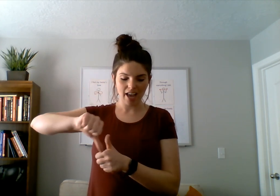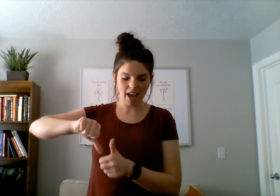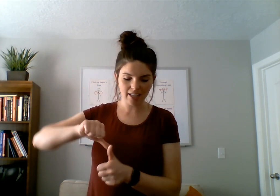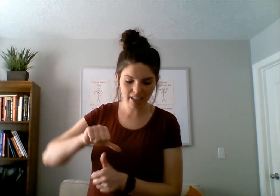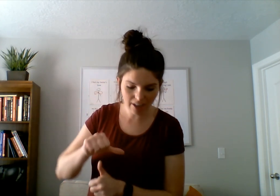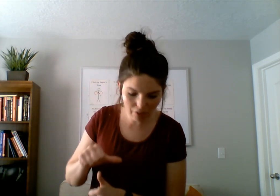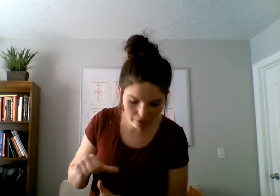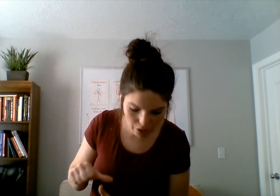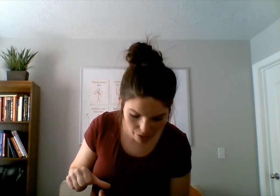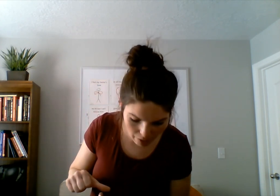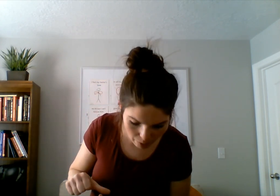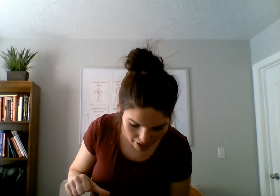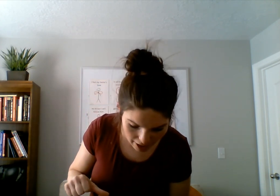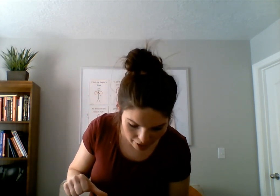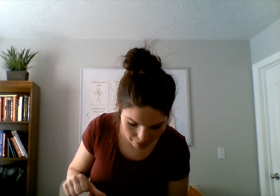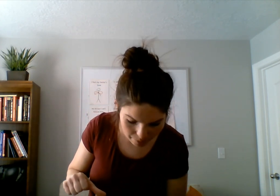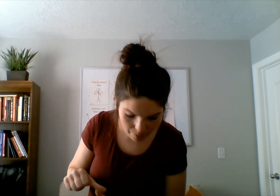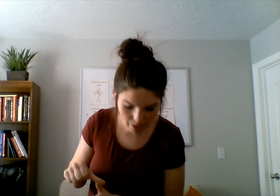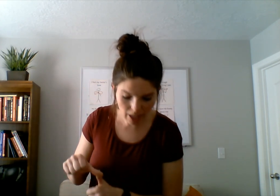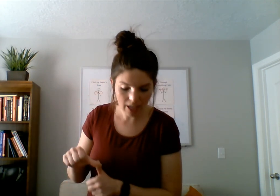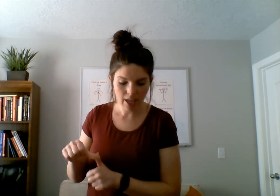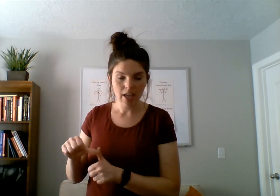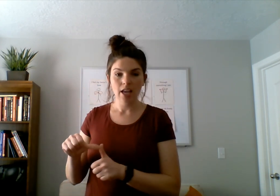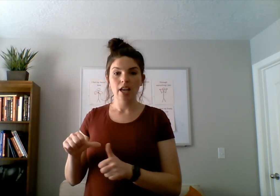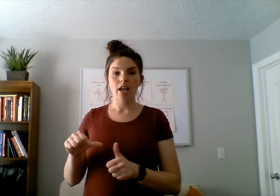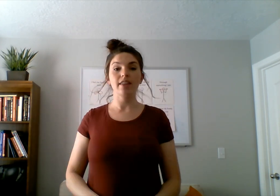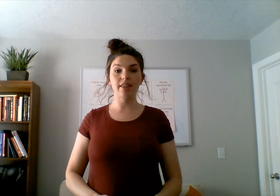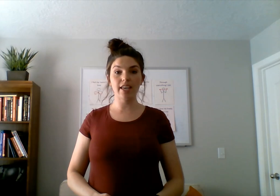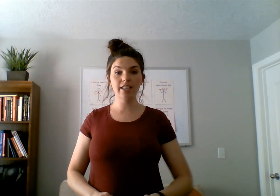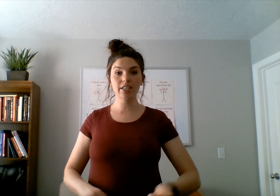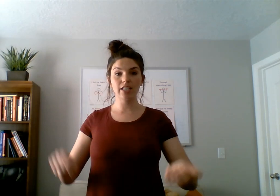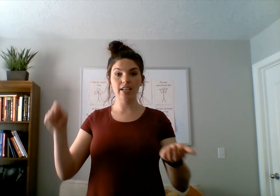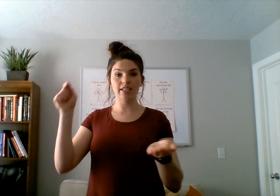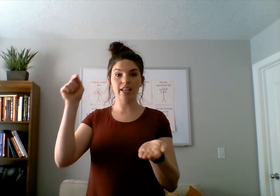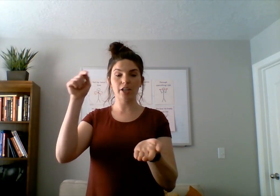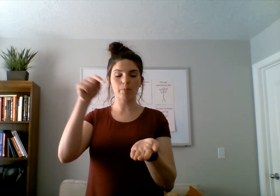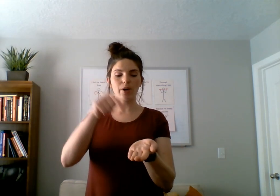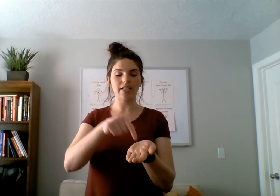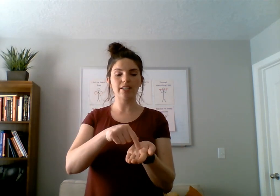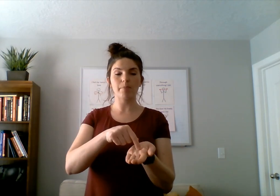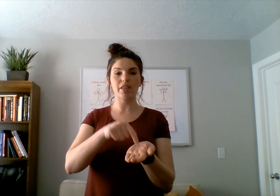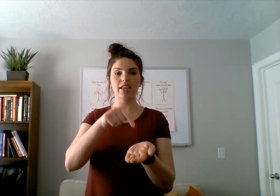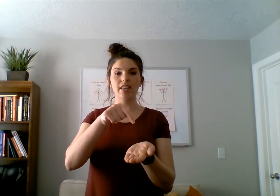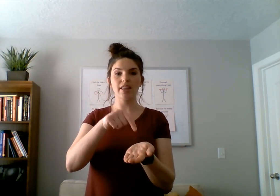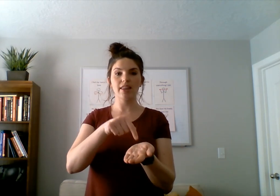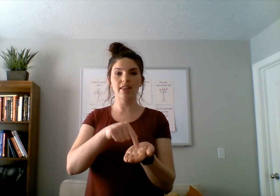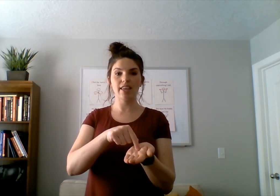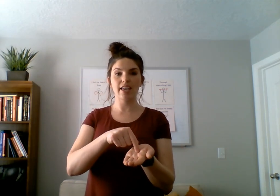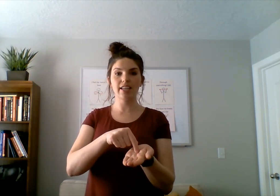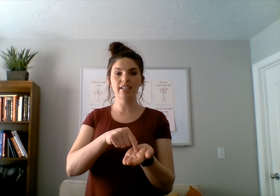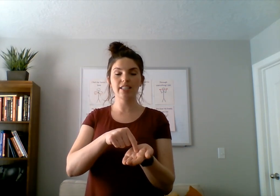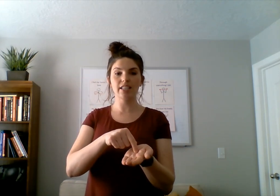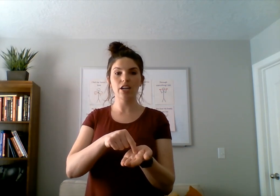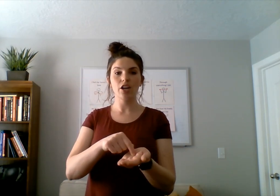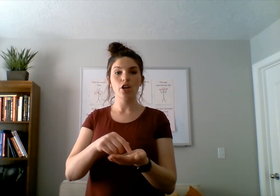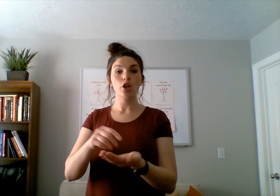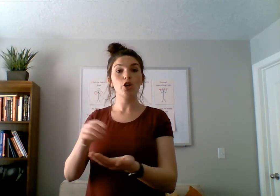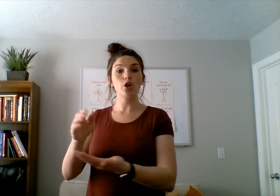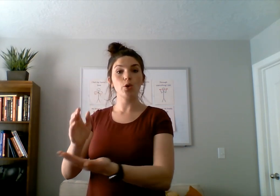As I have loved you, love one another. One This is like you're pointing to something. This new,